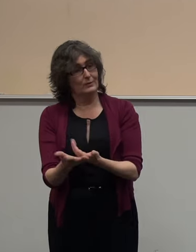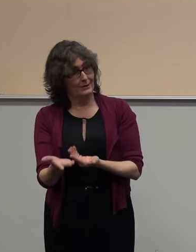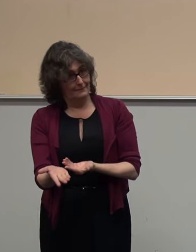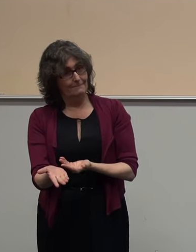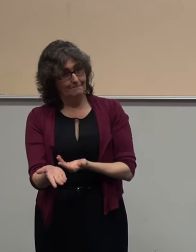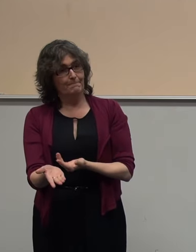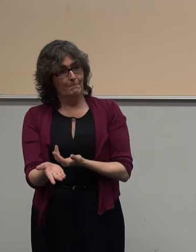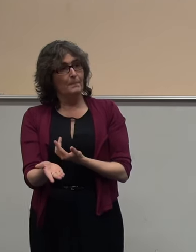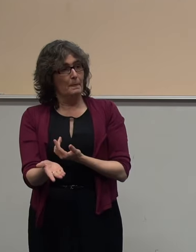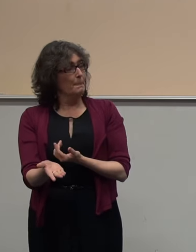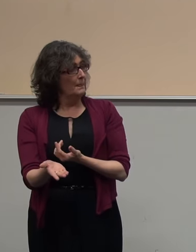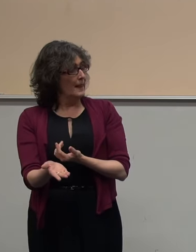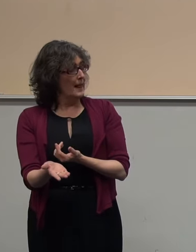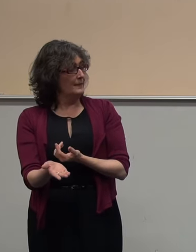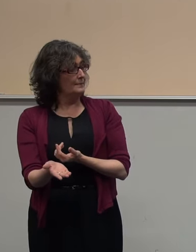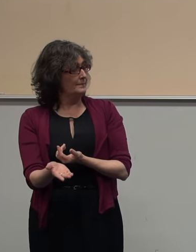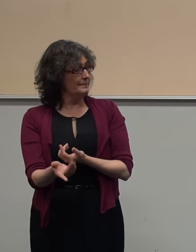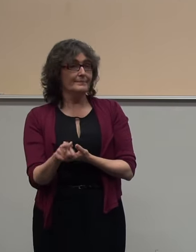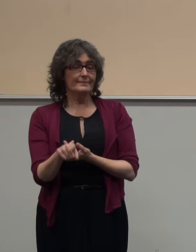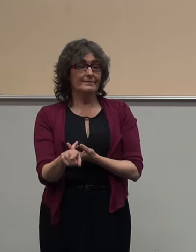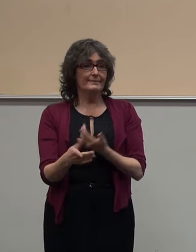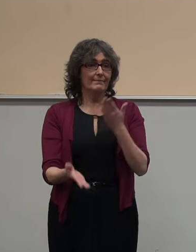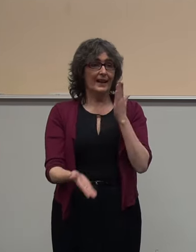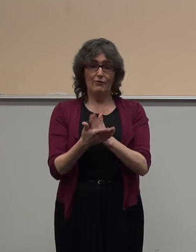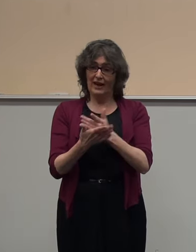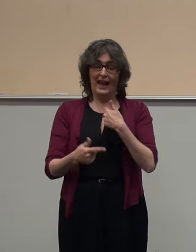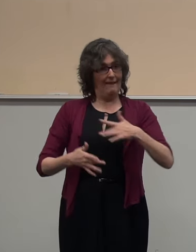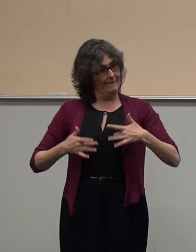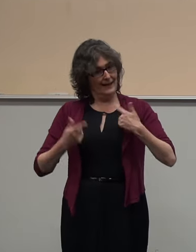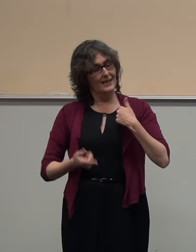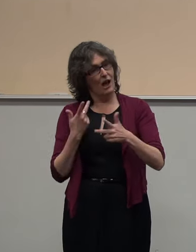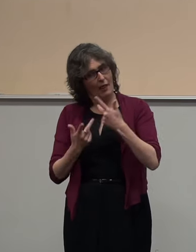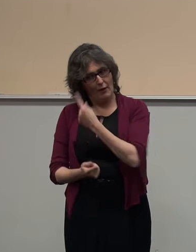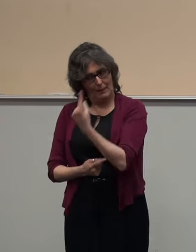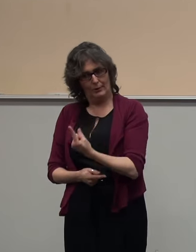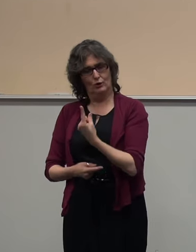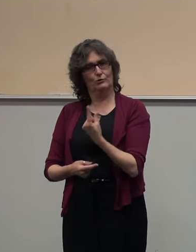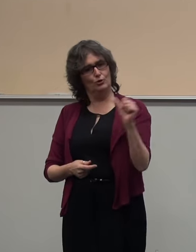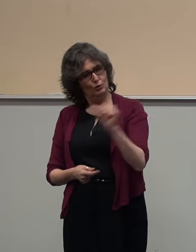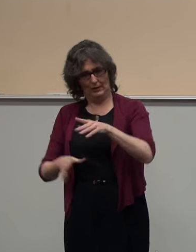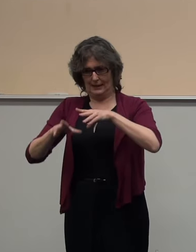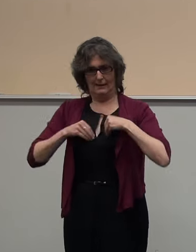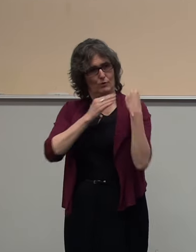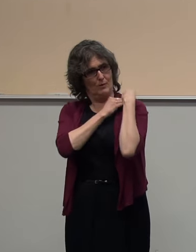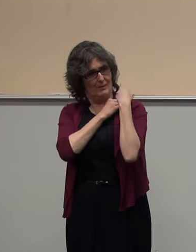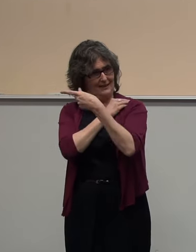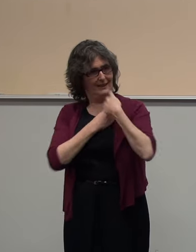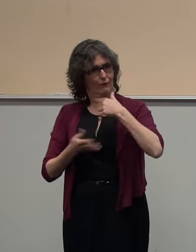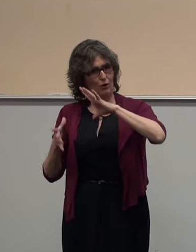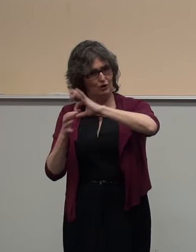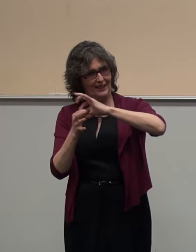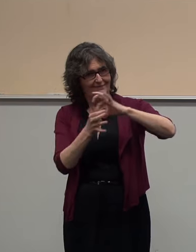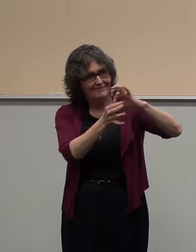And I think actually it's other people that need to take responsibility for that. But how you persuade them to do it, I don't